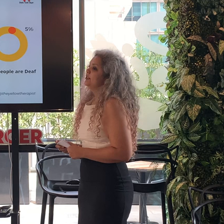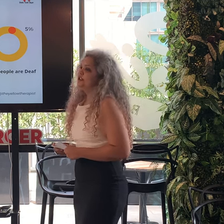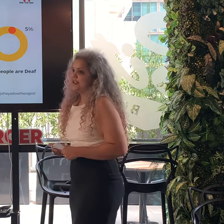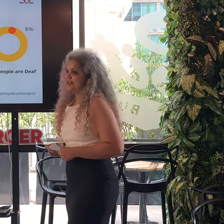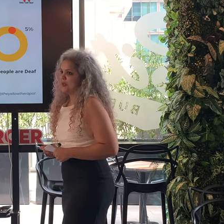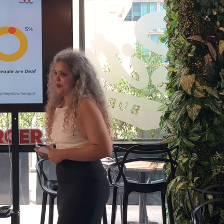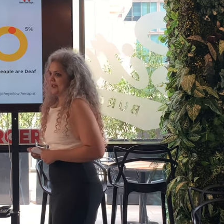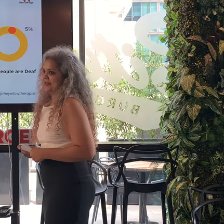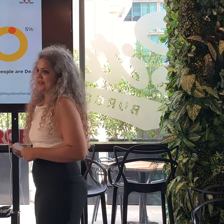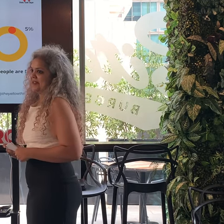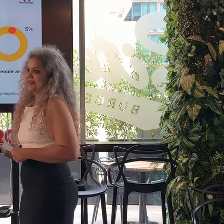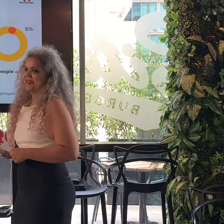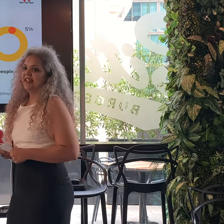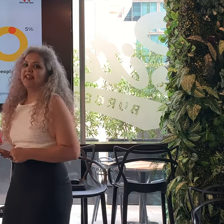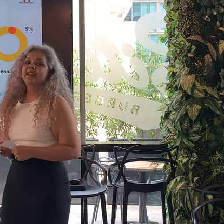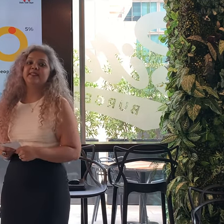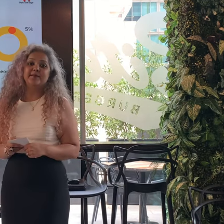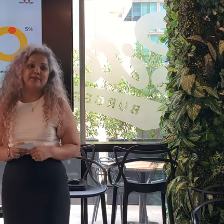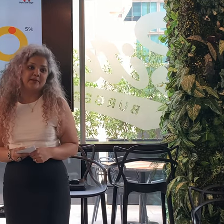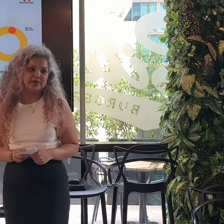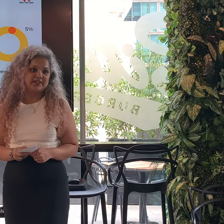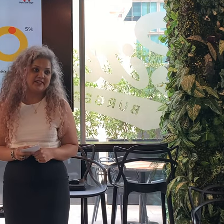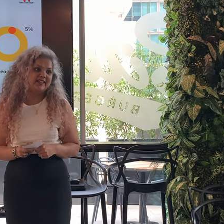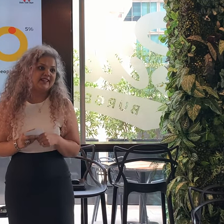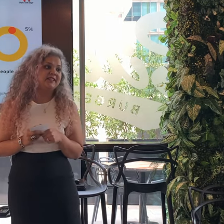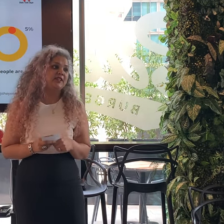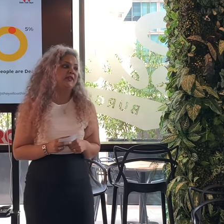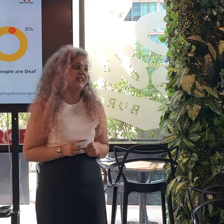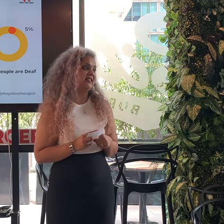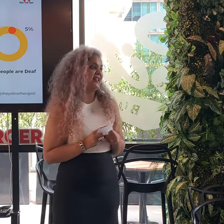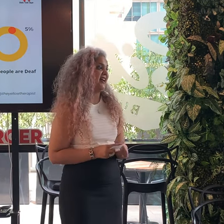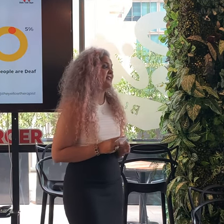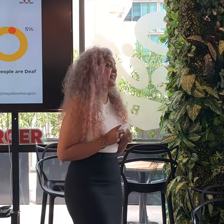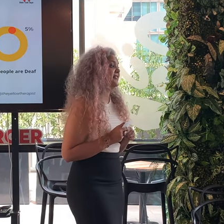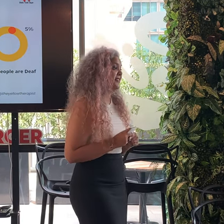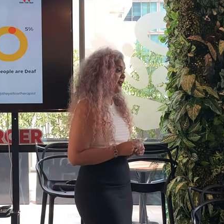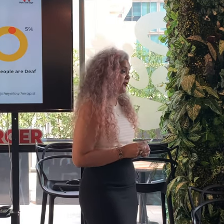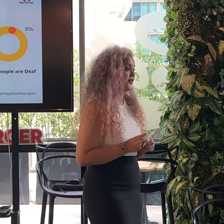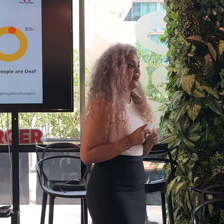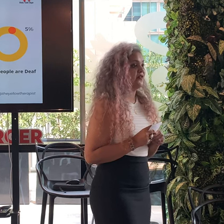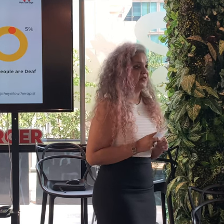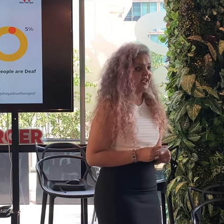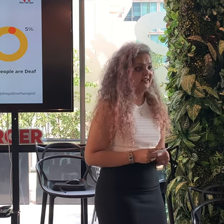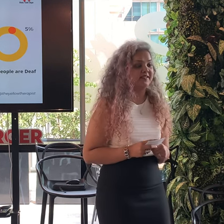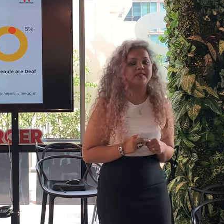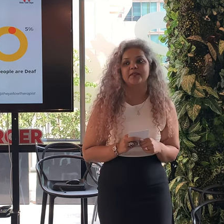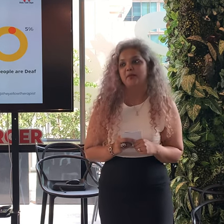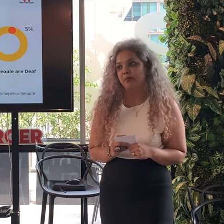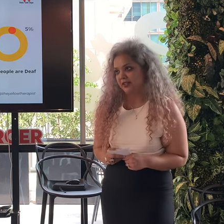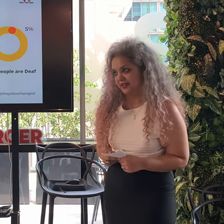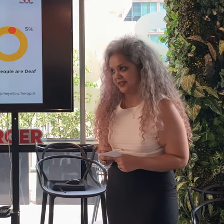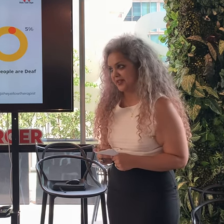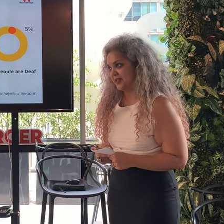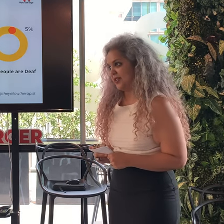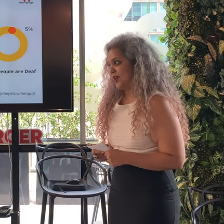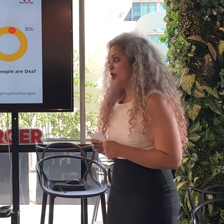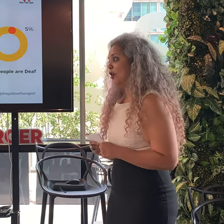Today's topic. September is created as the Deaf Awareness Month all